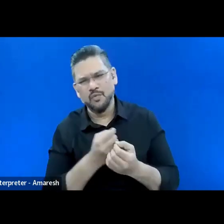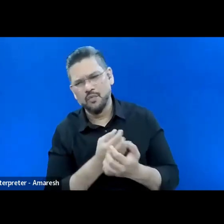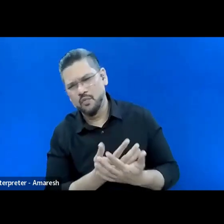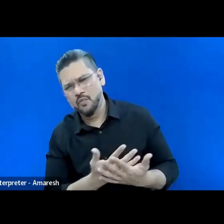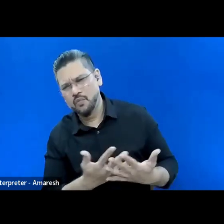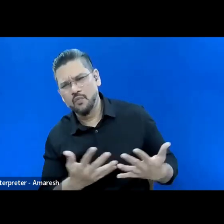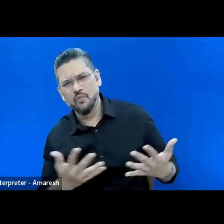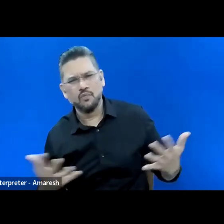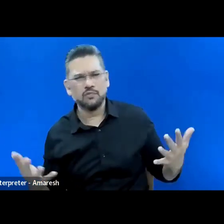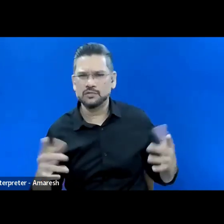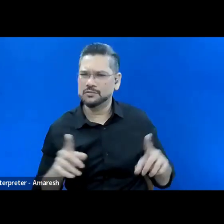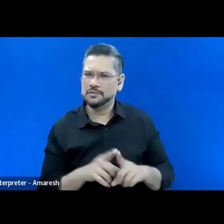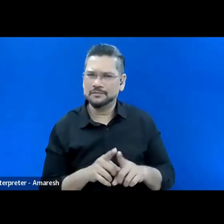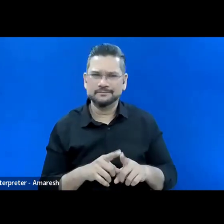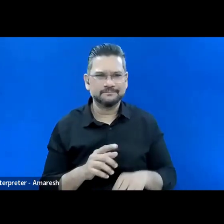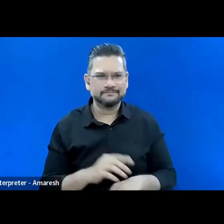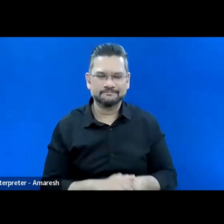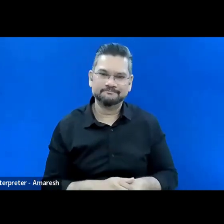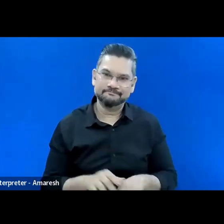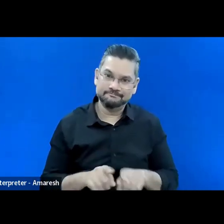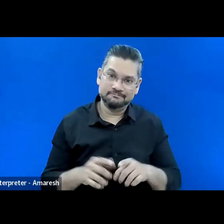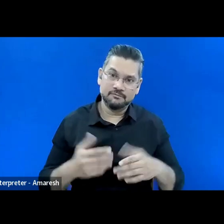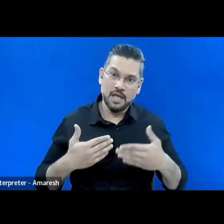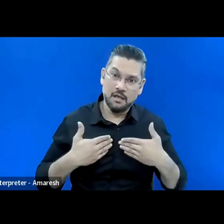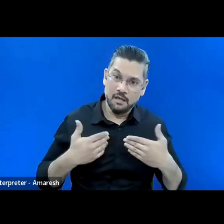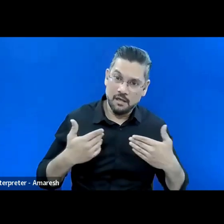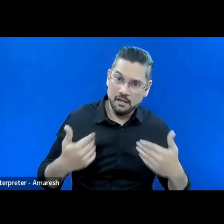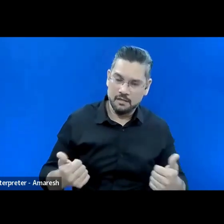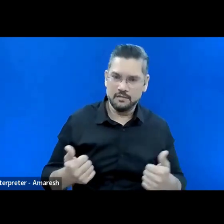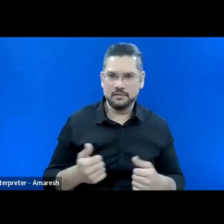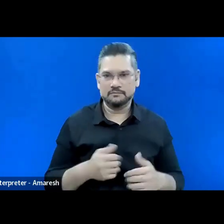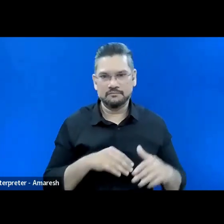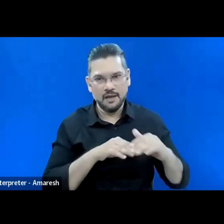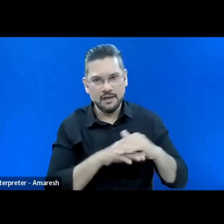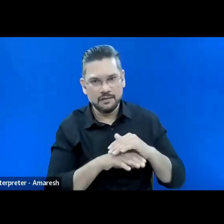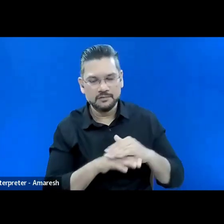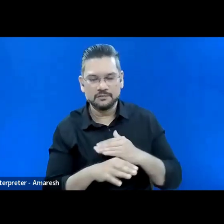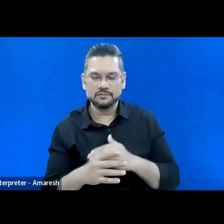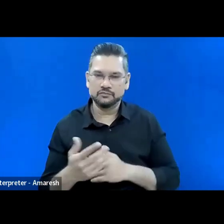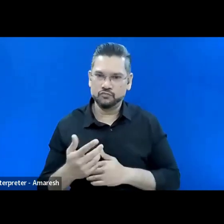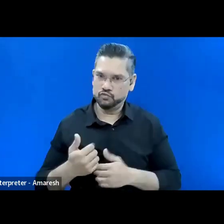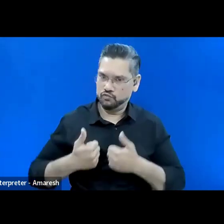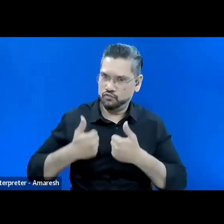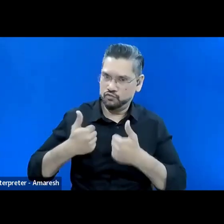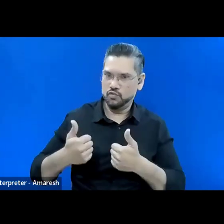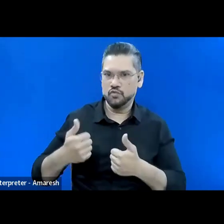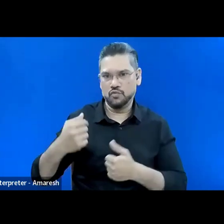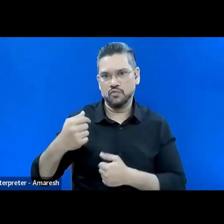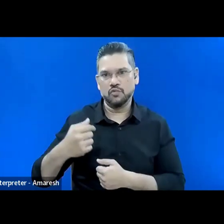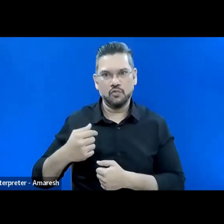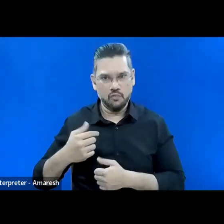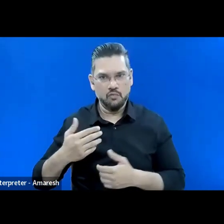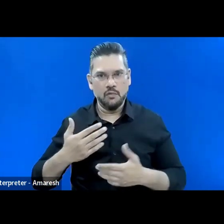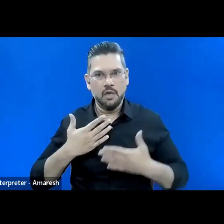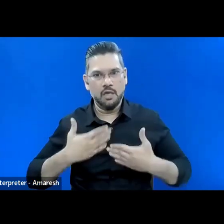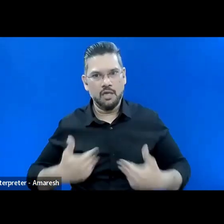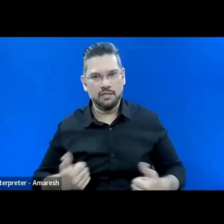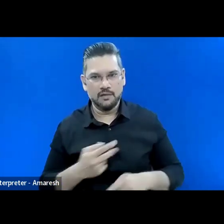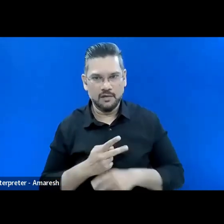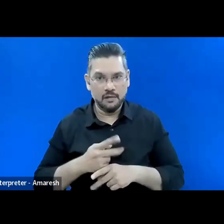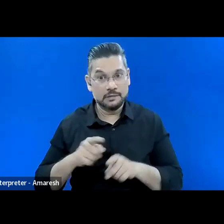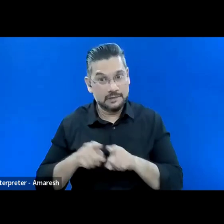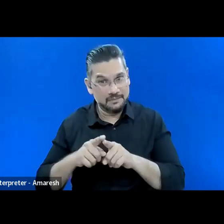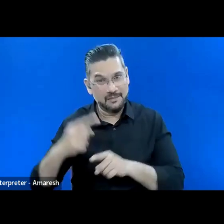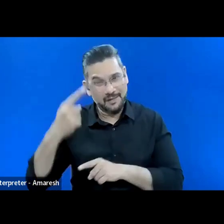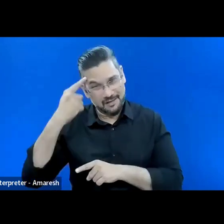issue related to health and access to quality health care, including mental health care. So I'm dropping the link to